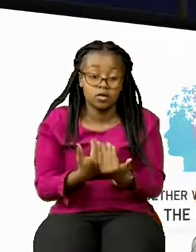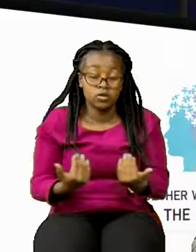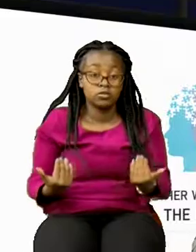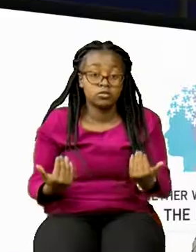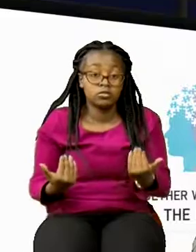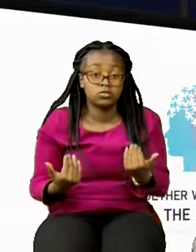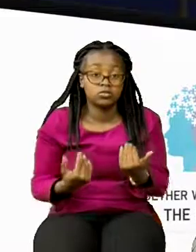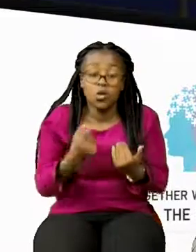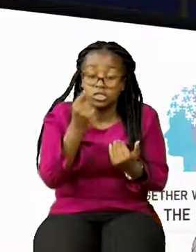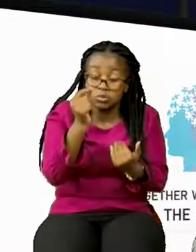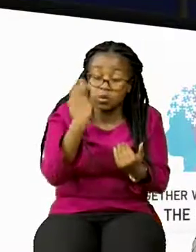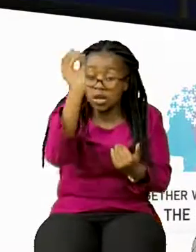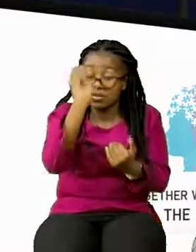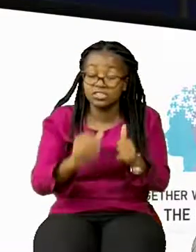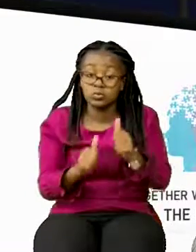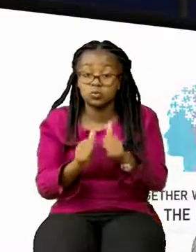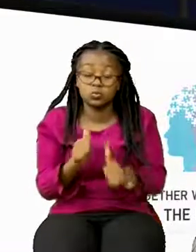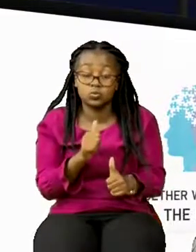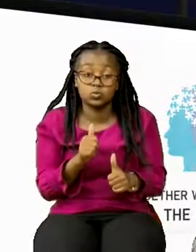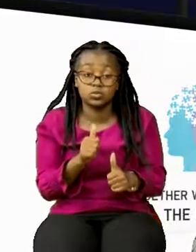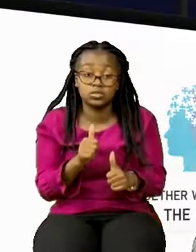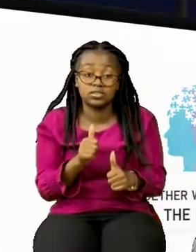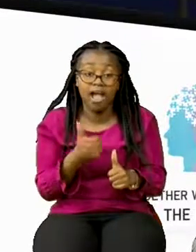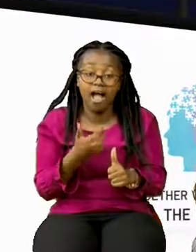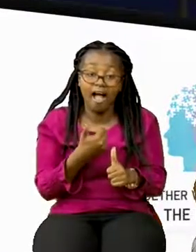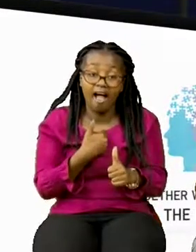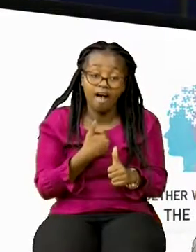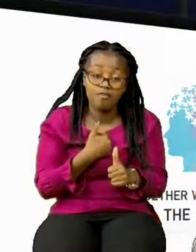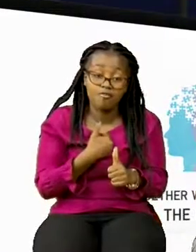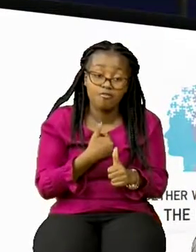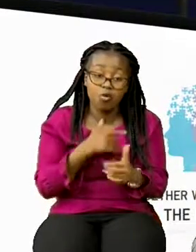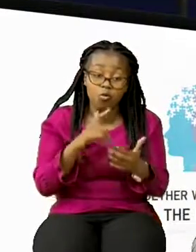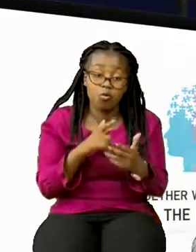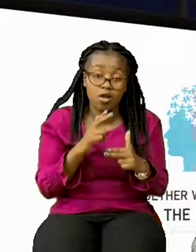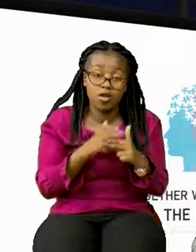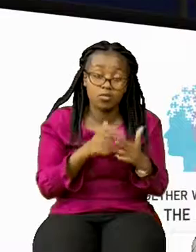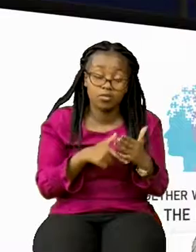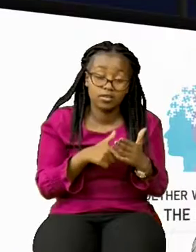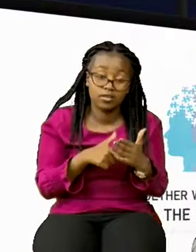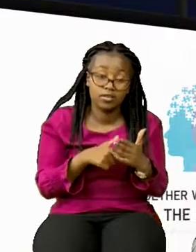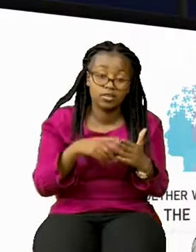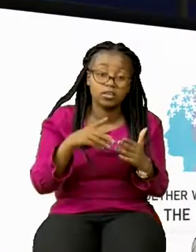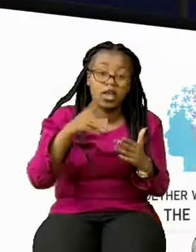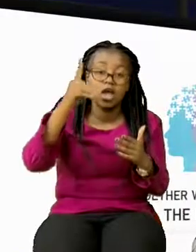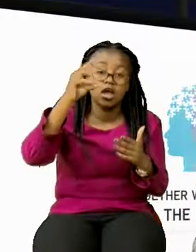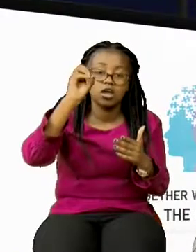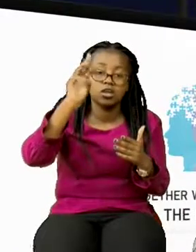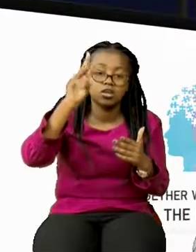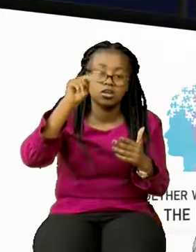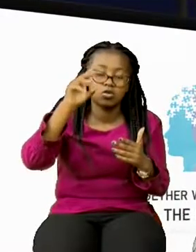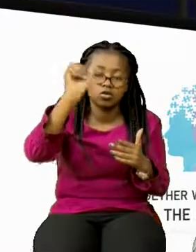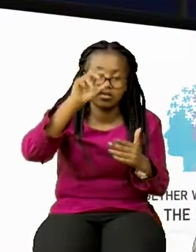children, a small percentage that or even adults that have what we call Down syndrome